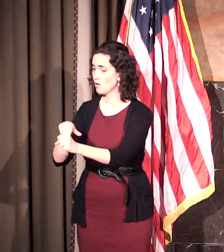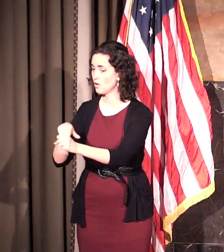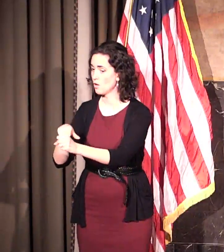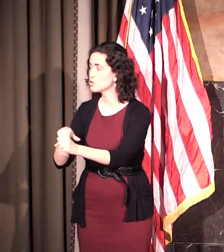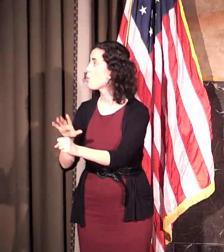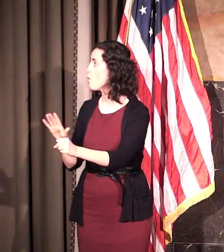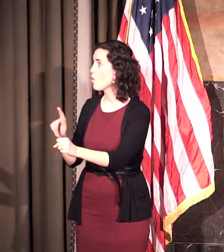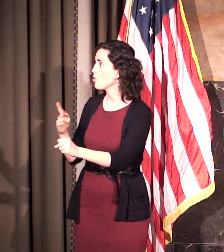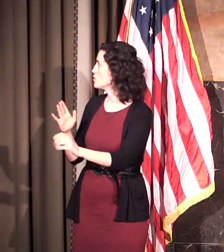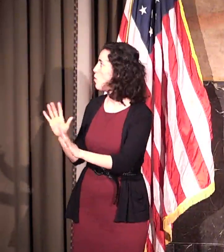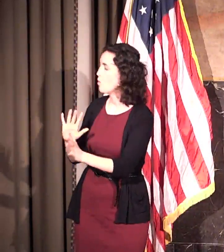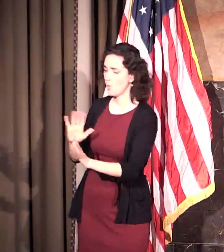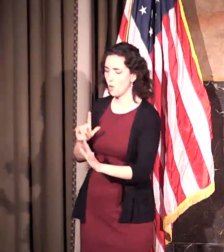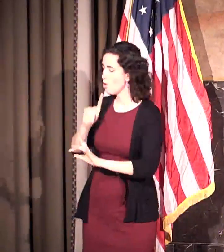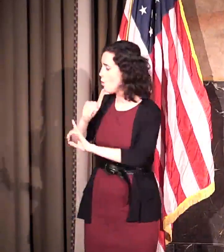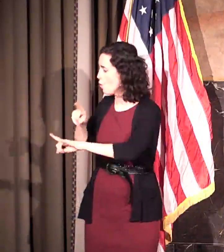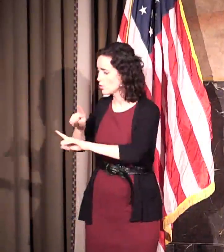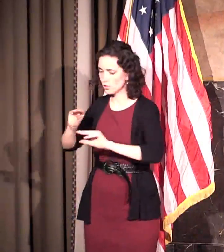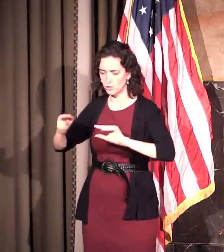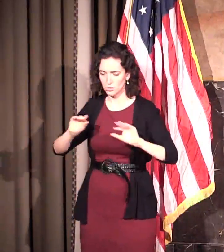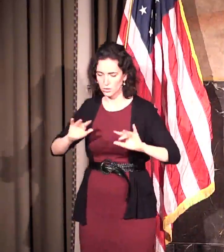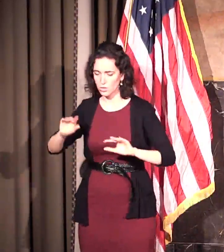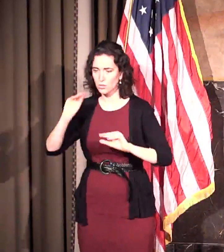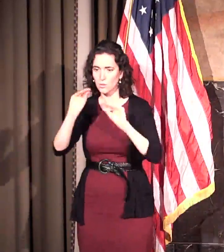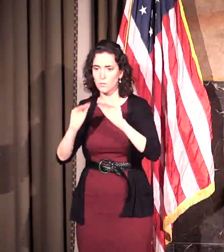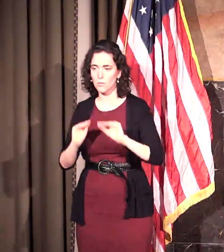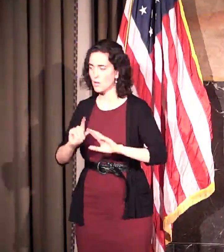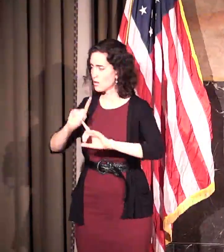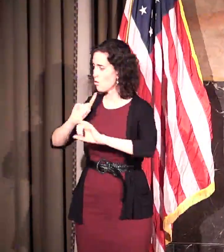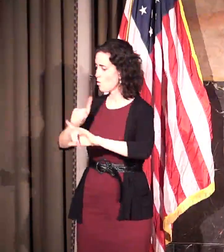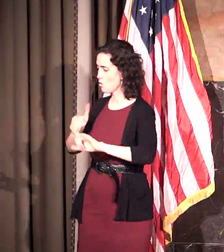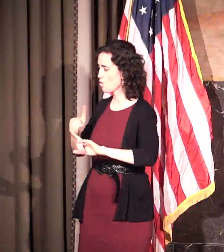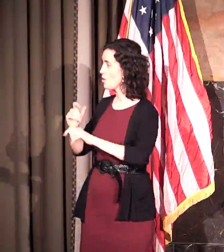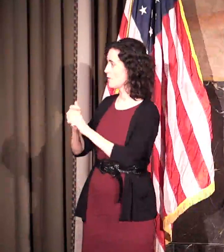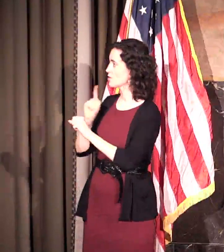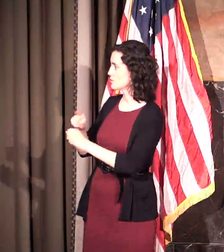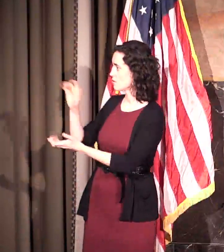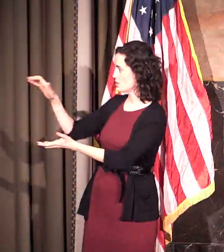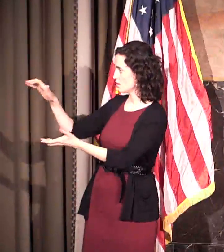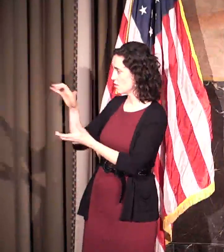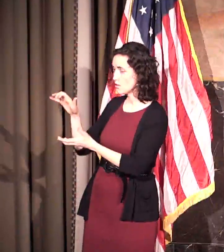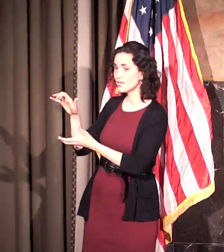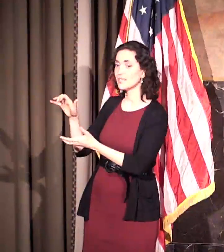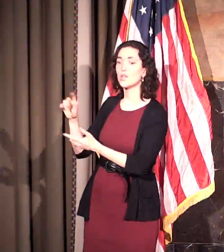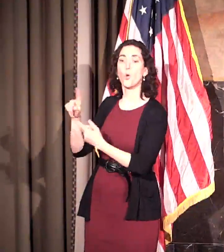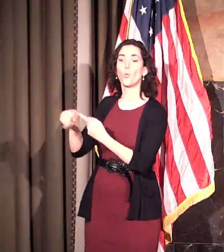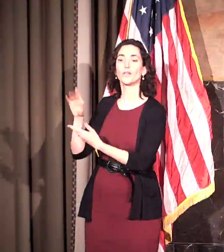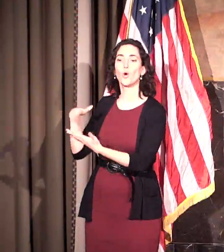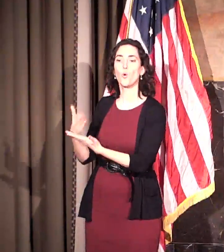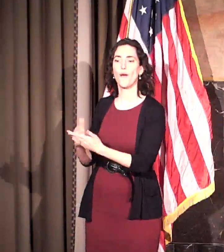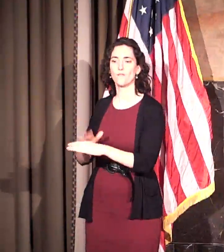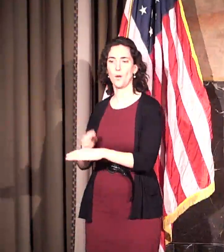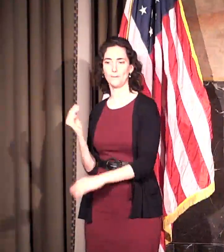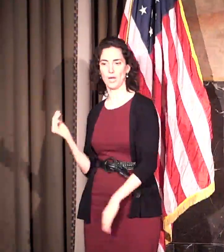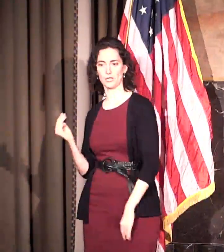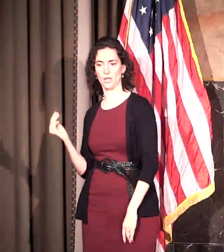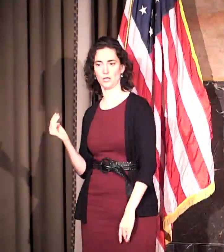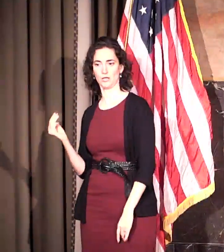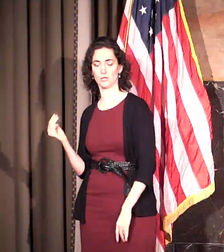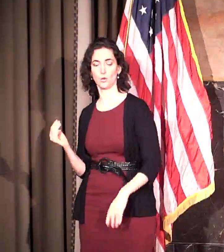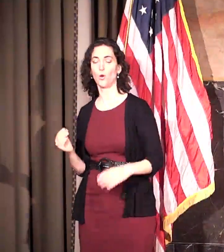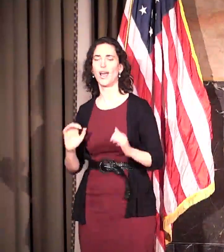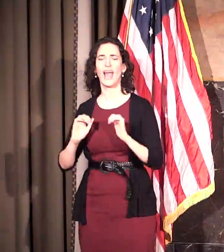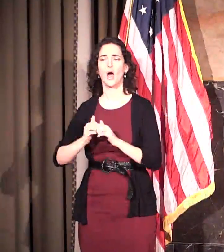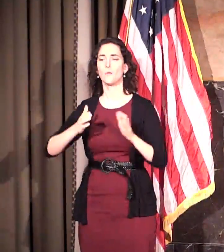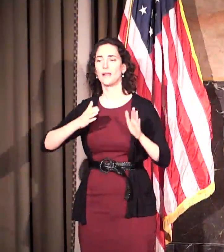you start placing your orders for that vaccine that's going to actually come on the following Monday, and then you have between Thursday and